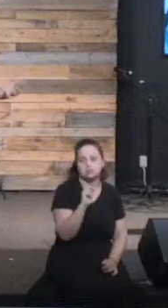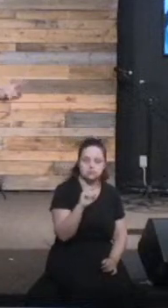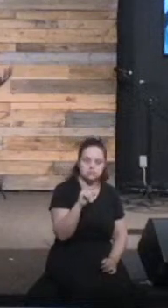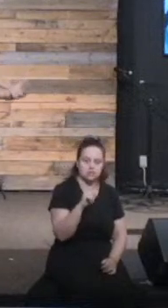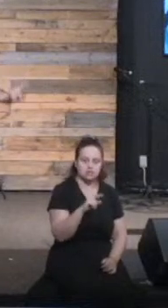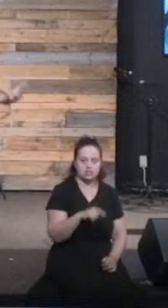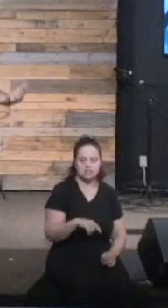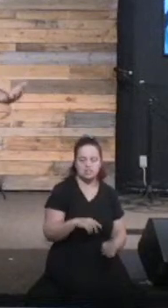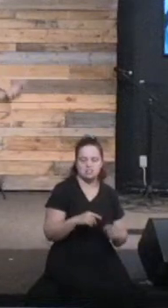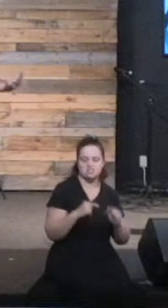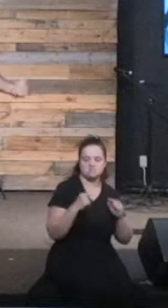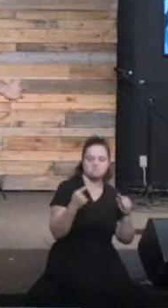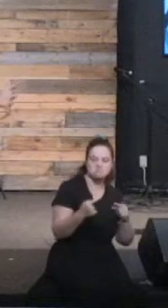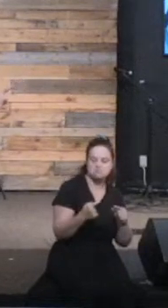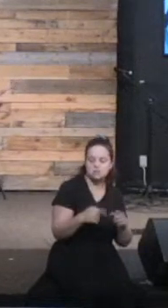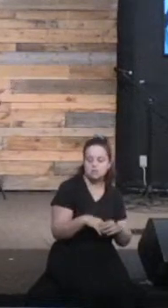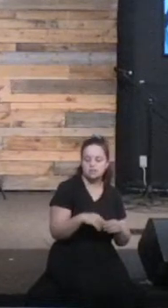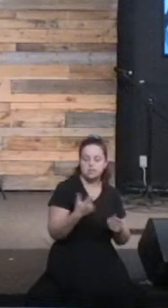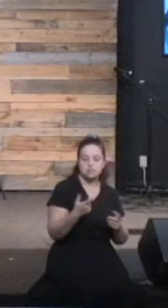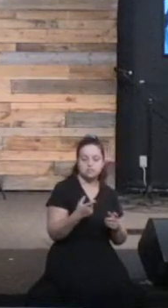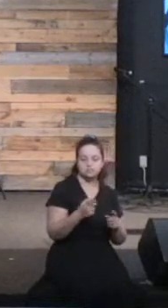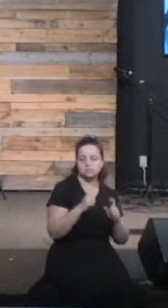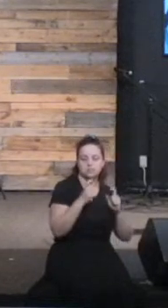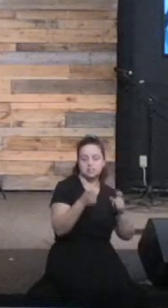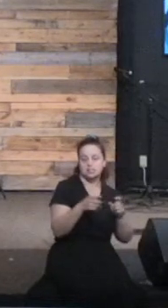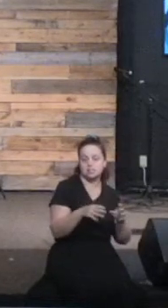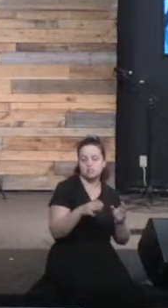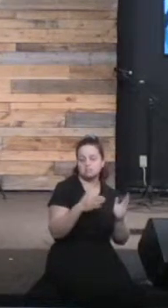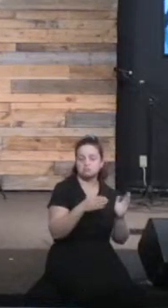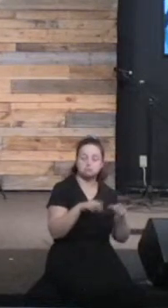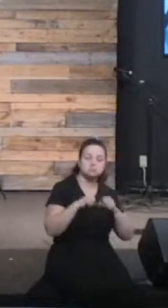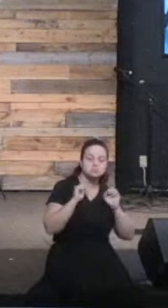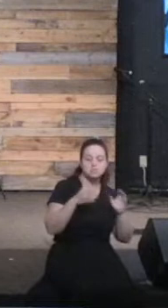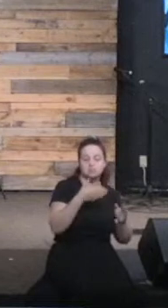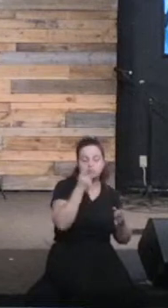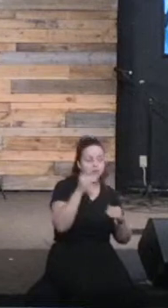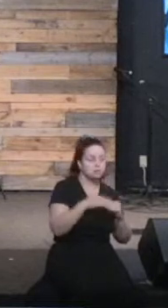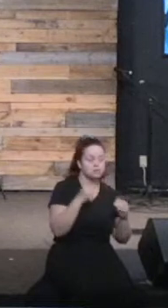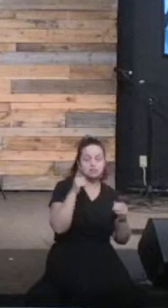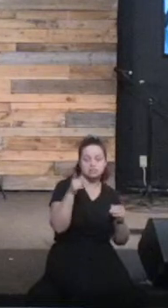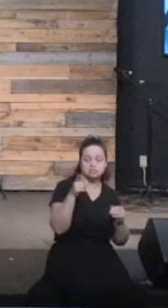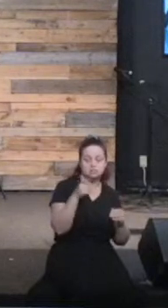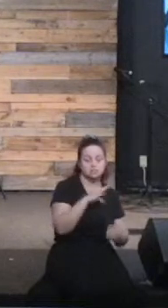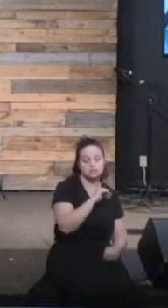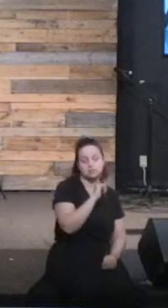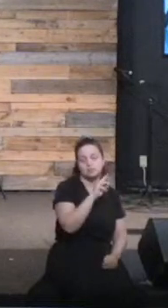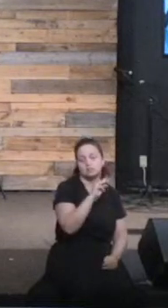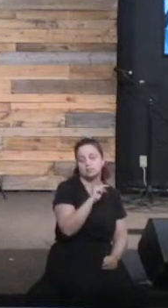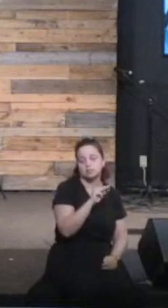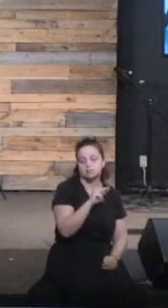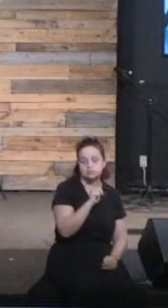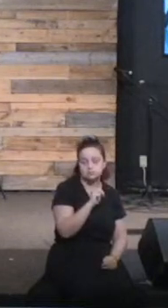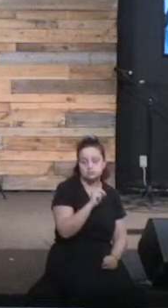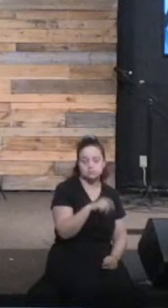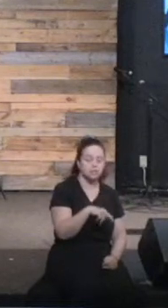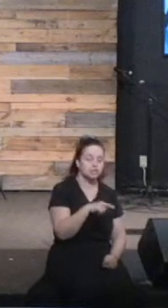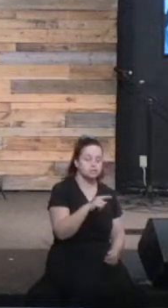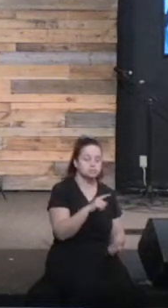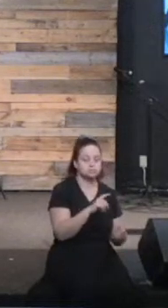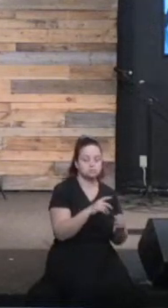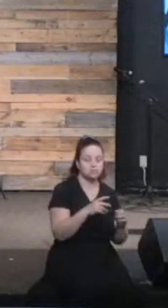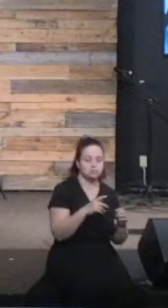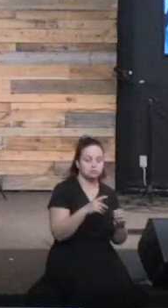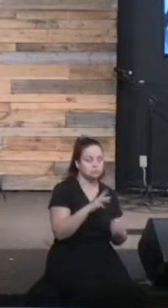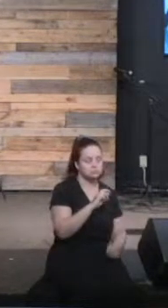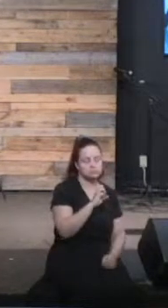Abel for giving a sacrifice that was better than his Cain's revenge is Sevenfold limits revenge is